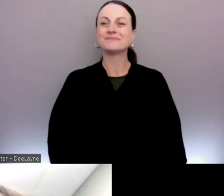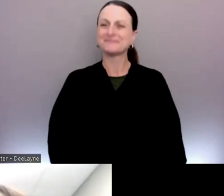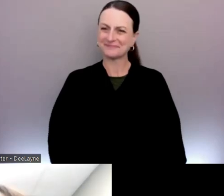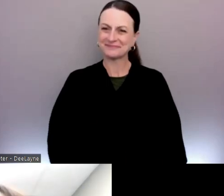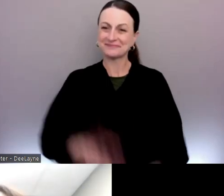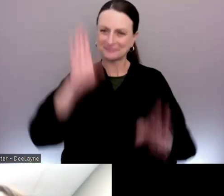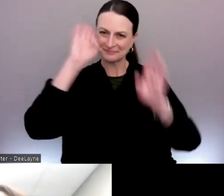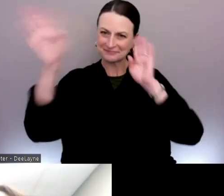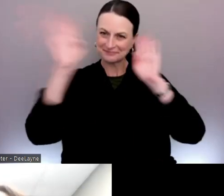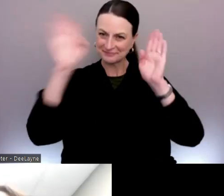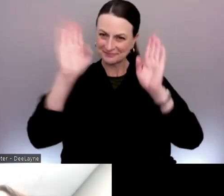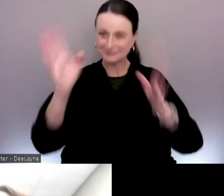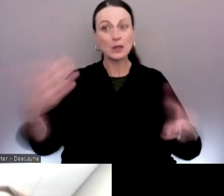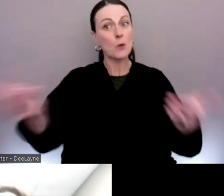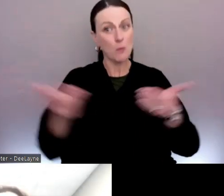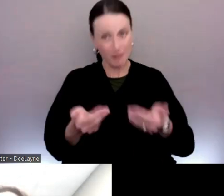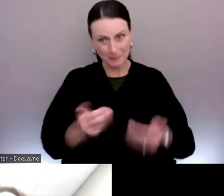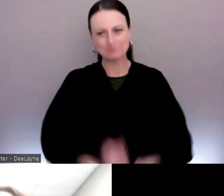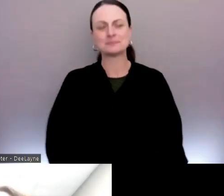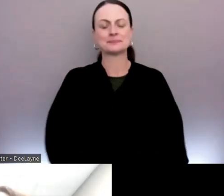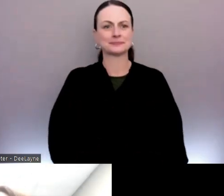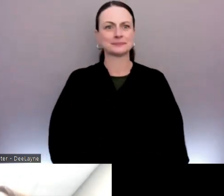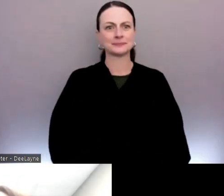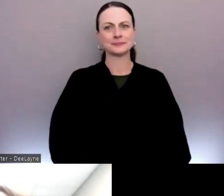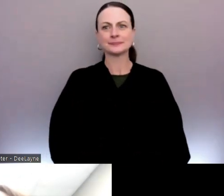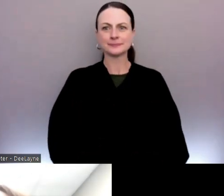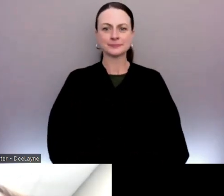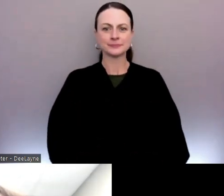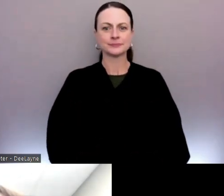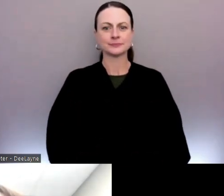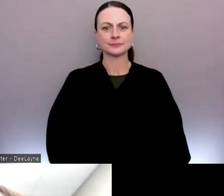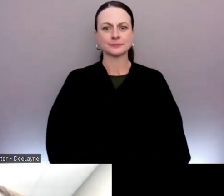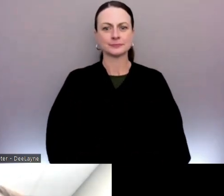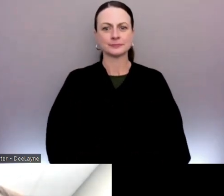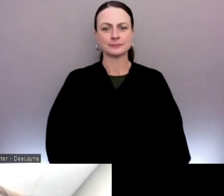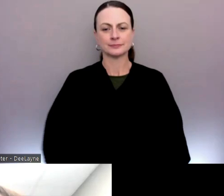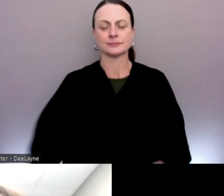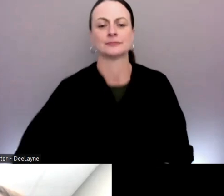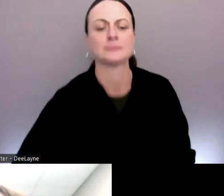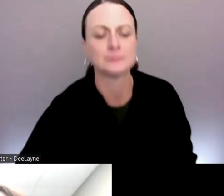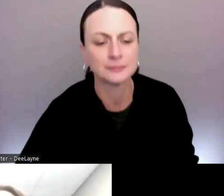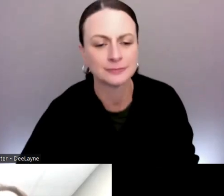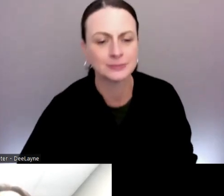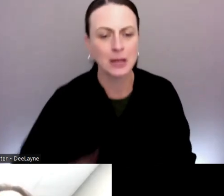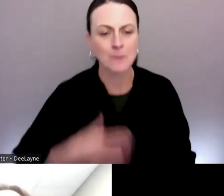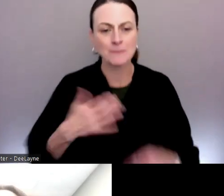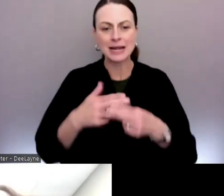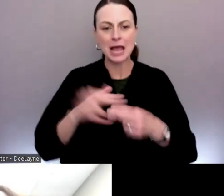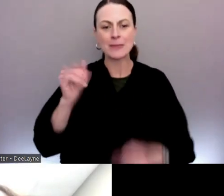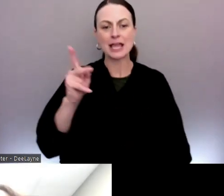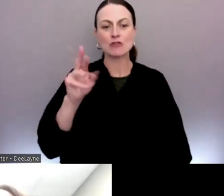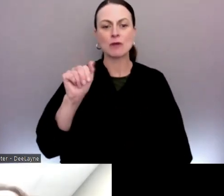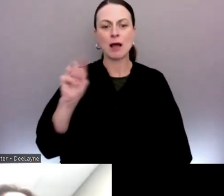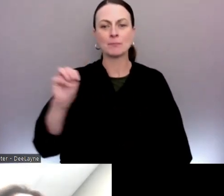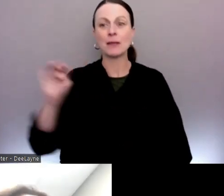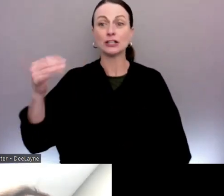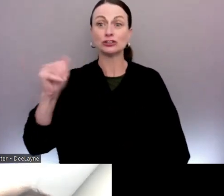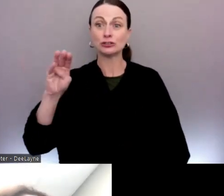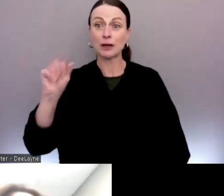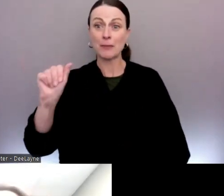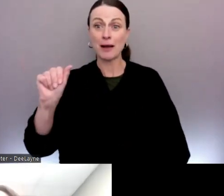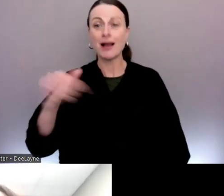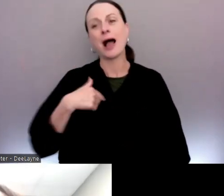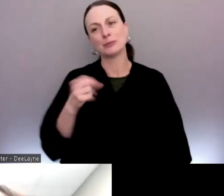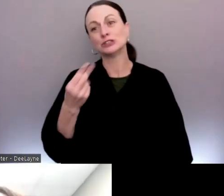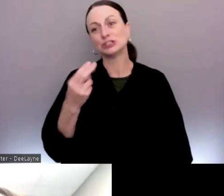Greetings, everyone. Welcome. I'm Ikram Jama. As you can see my name on the screen, my pronouns are